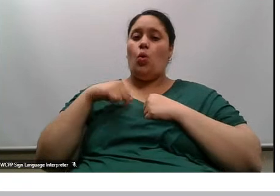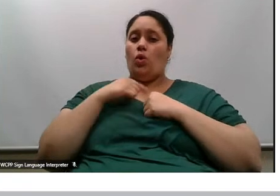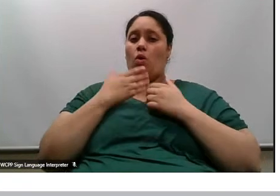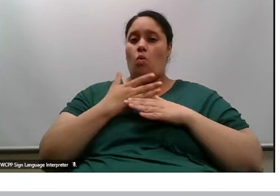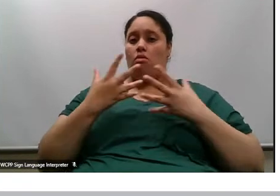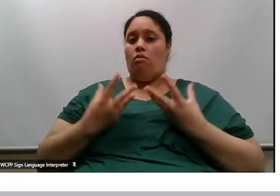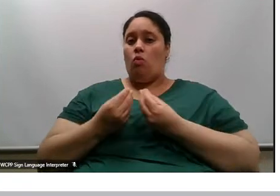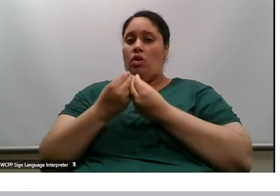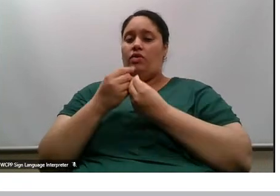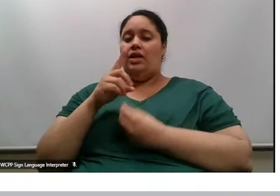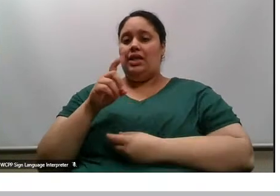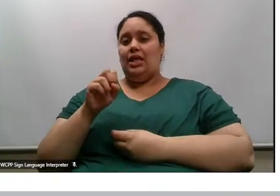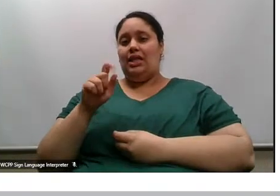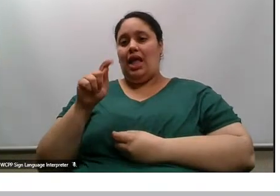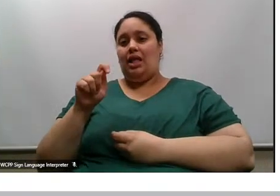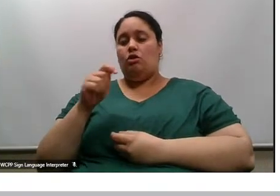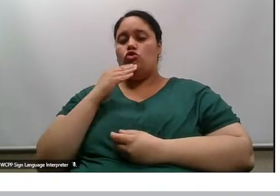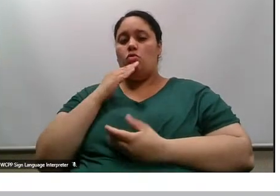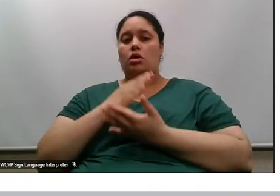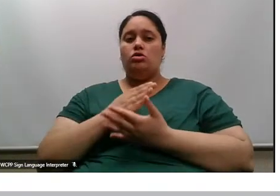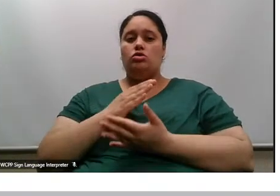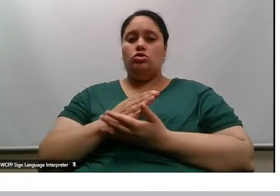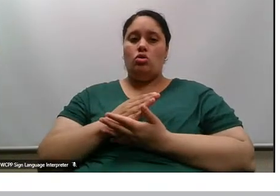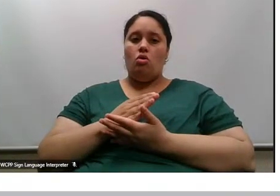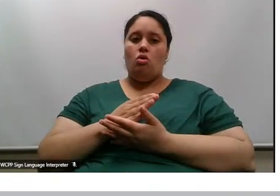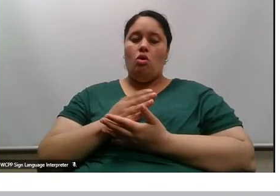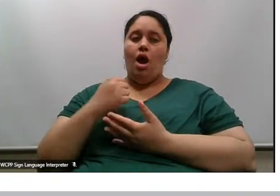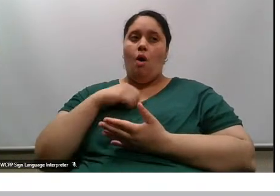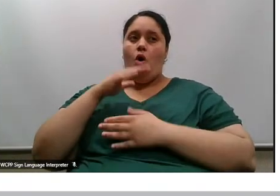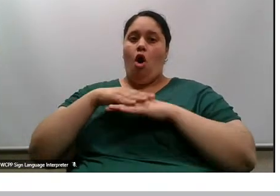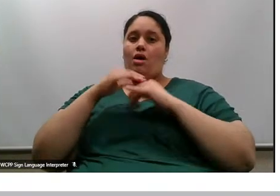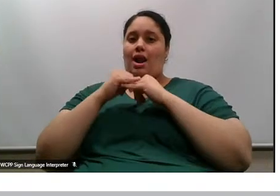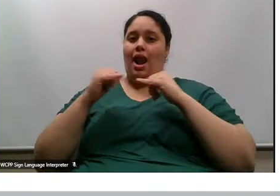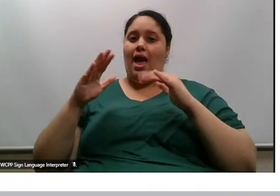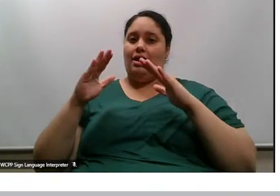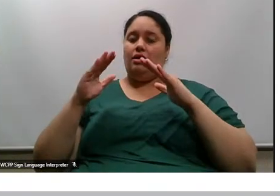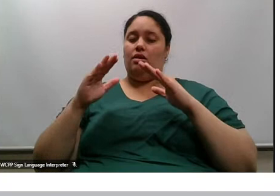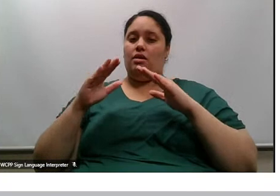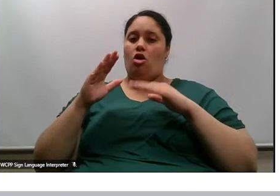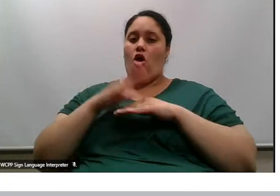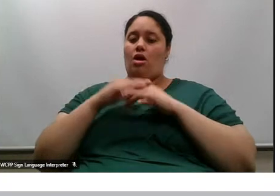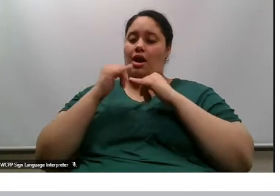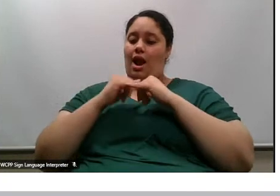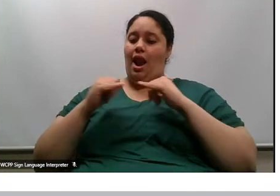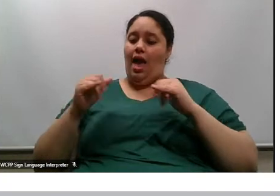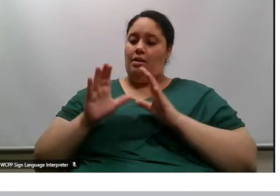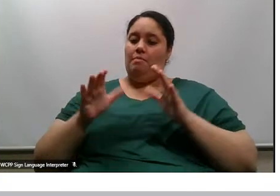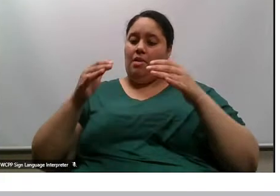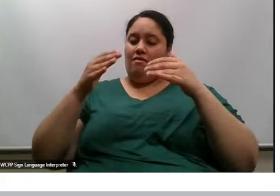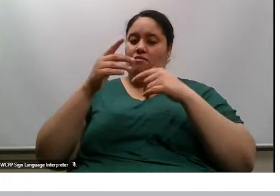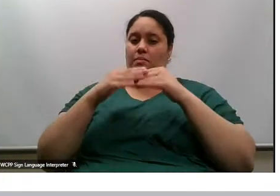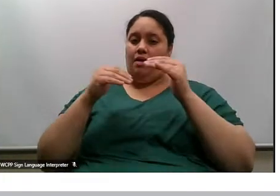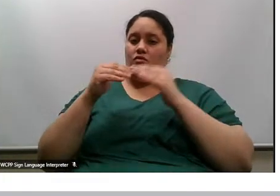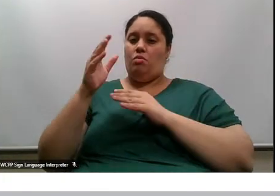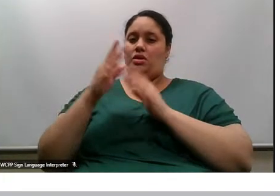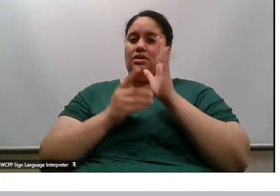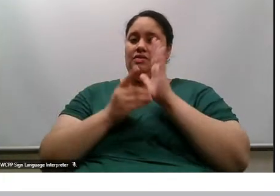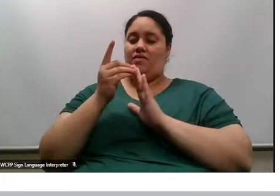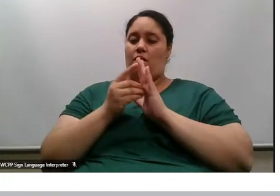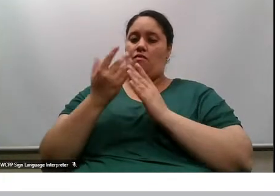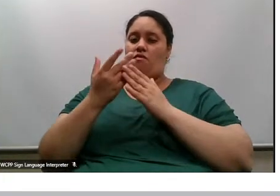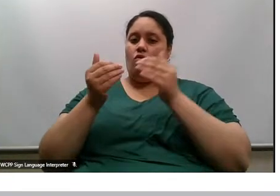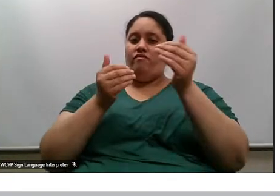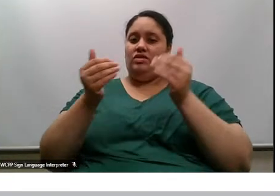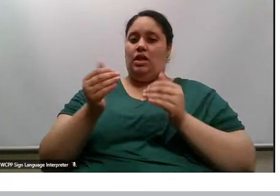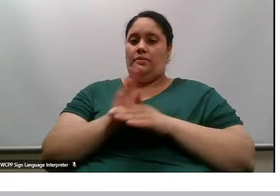even with DDAT to ensure that our online platforms and all these are developed to facilitate a business. So we